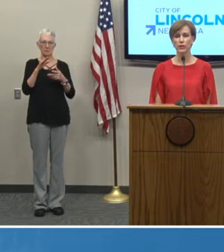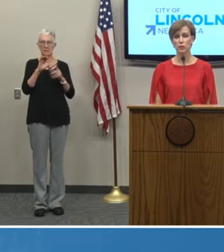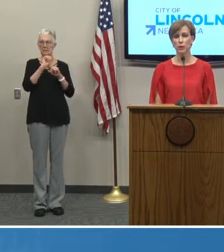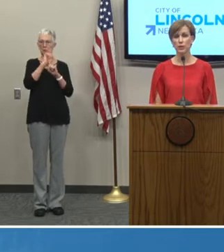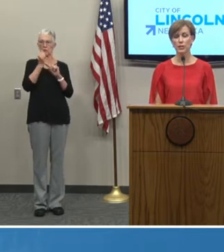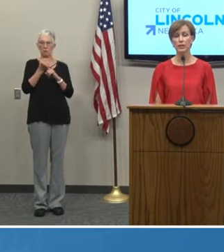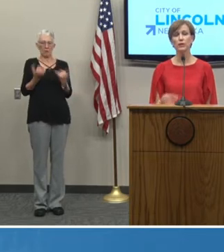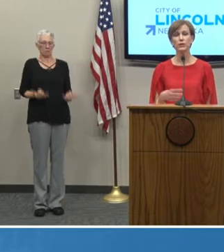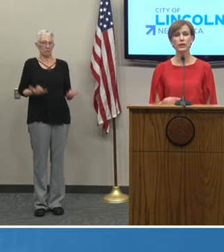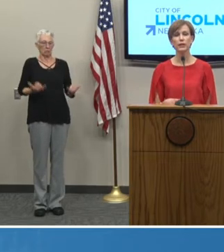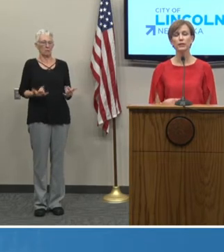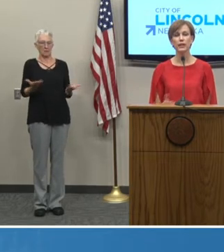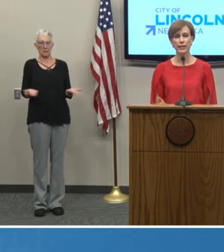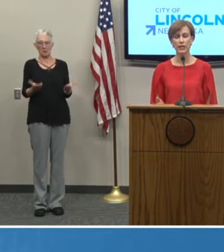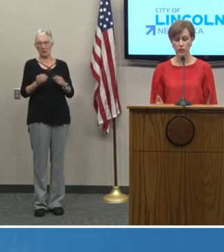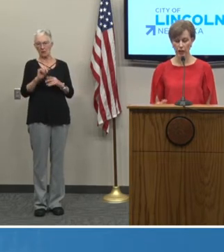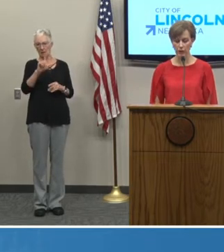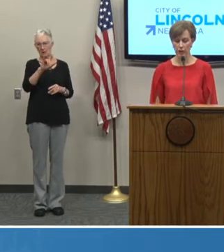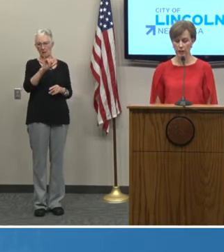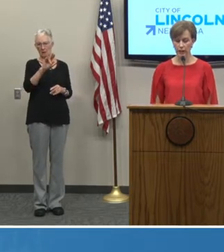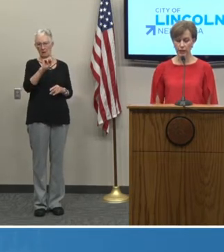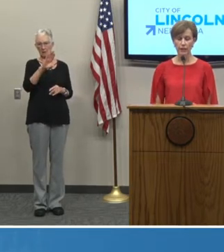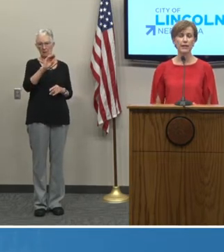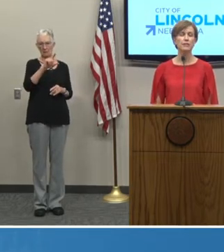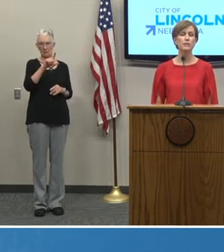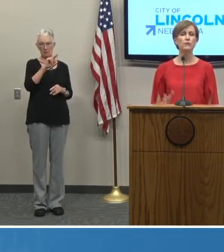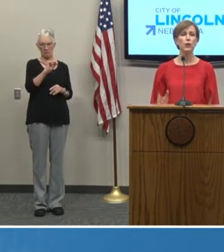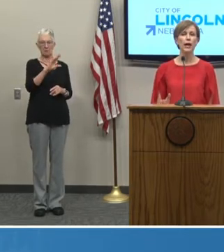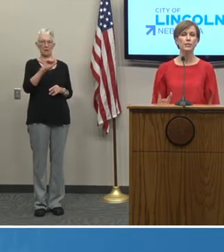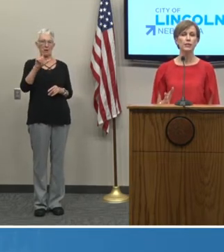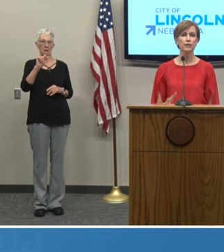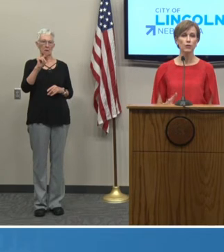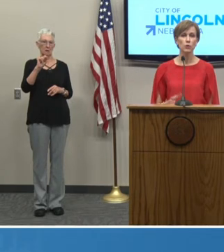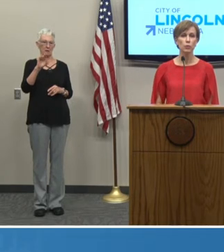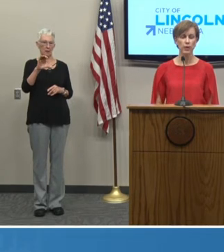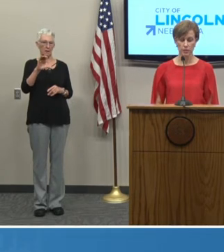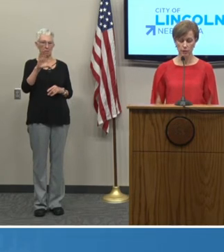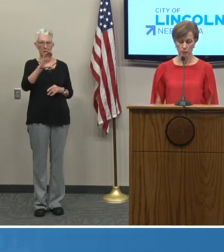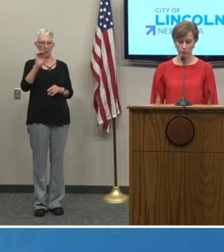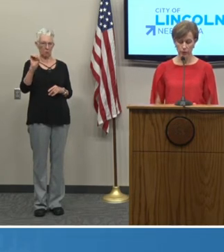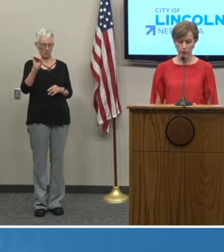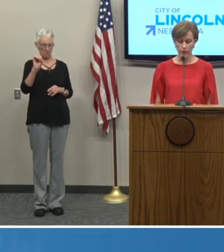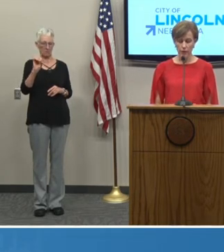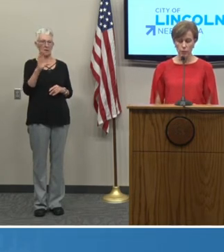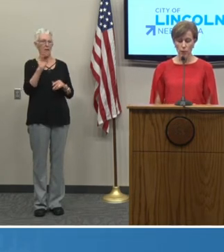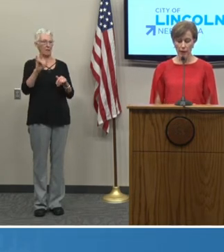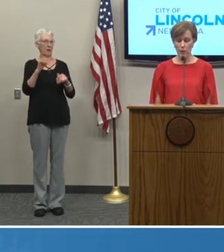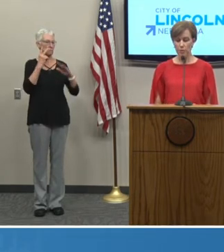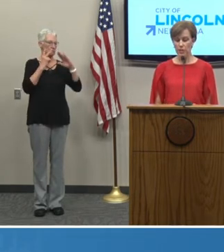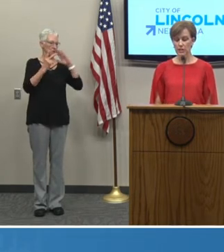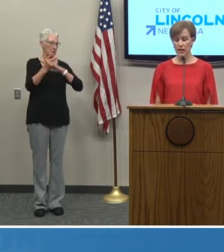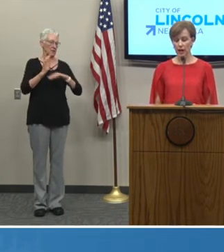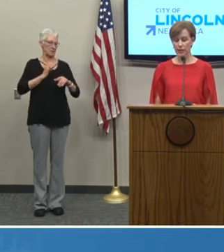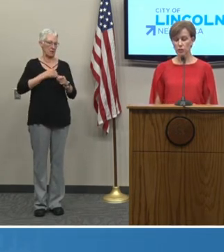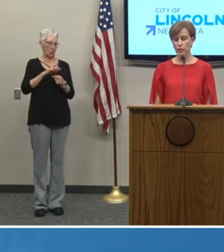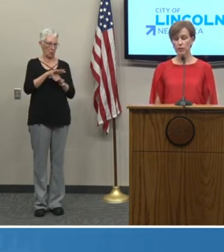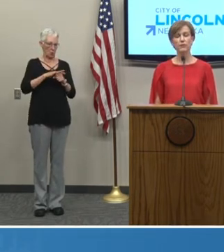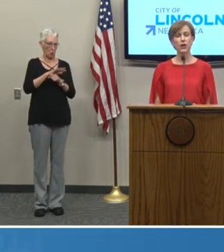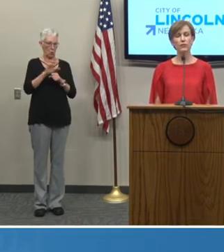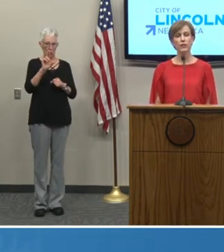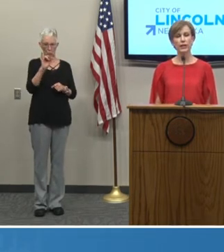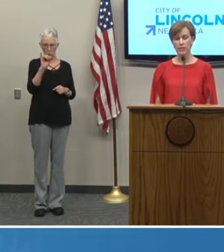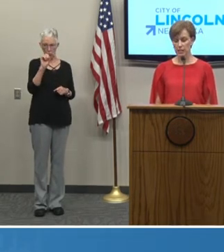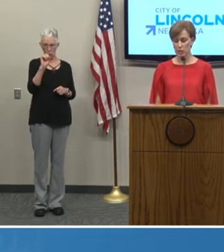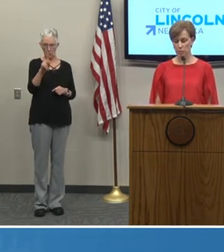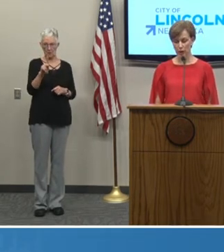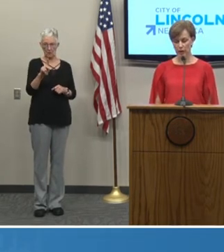conditions that we are experiencing here in Lincoln and Lancaster County, in essence, a forecast of local risk. Red represents the highest risk